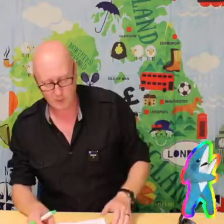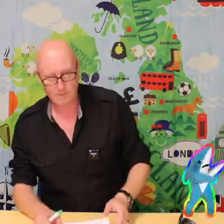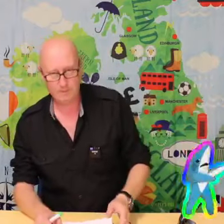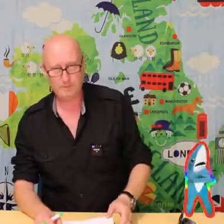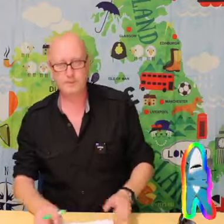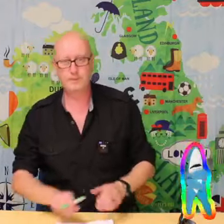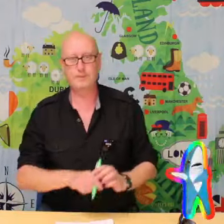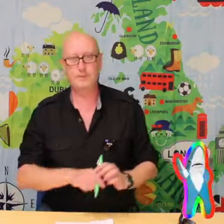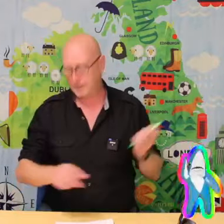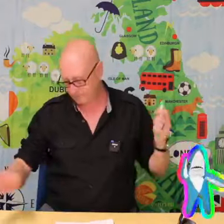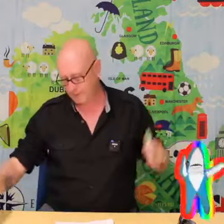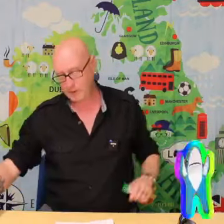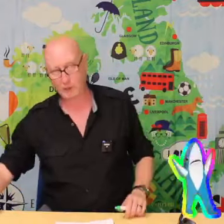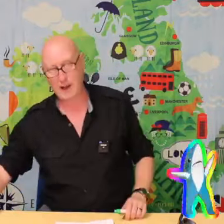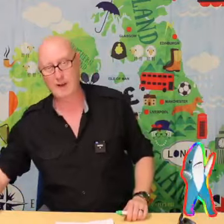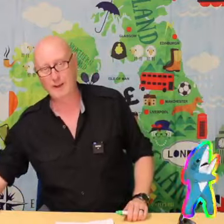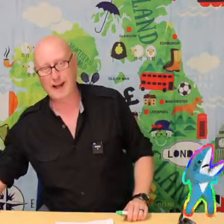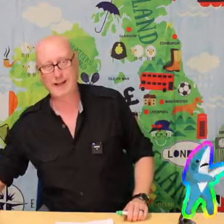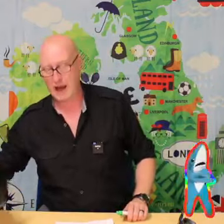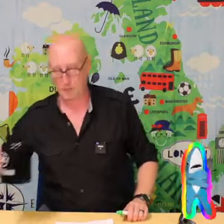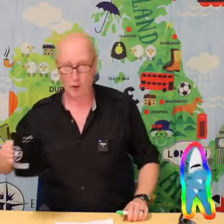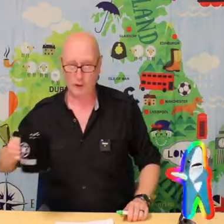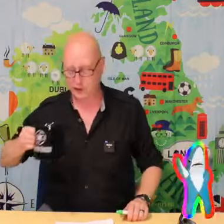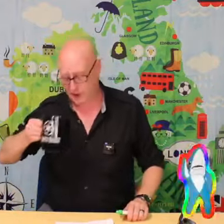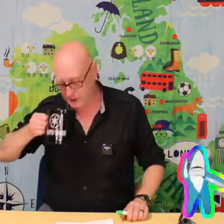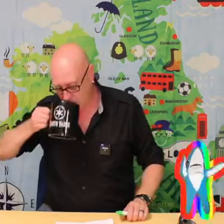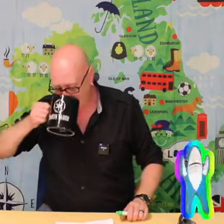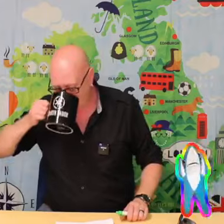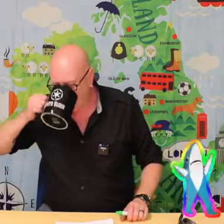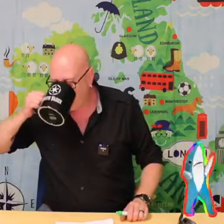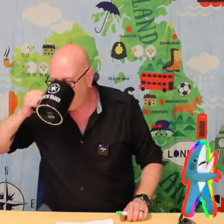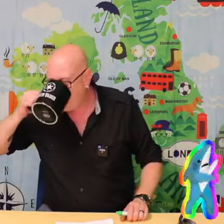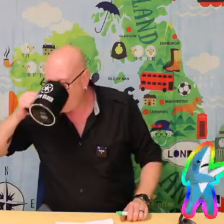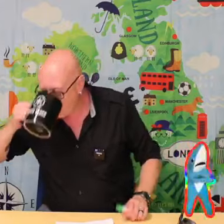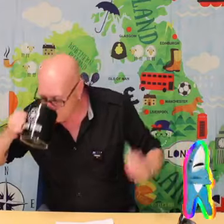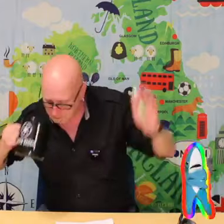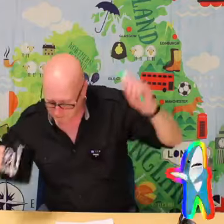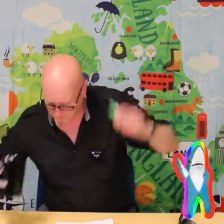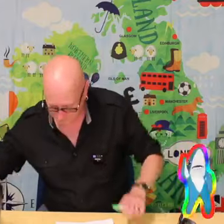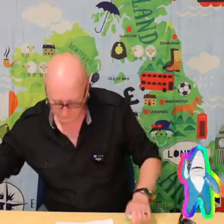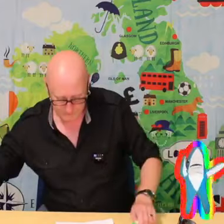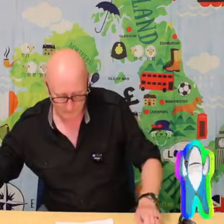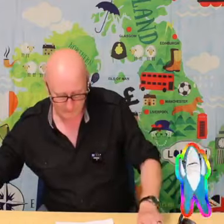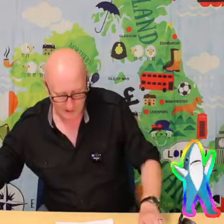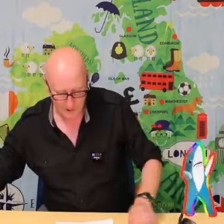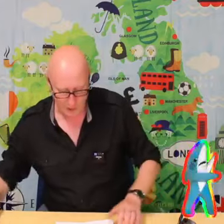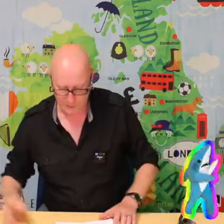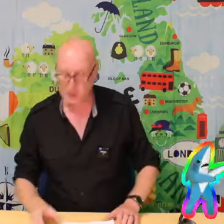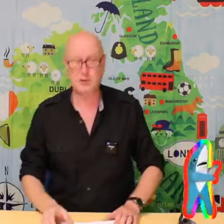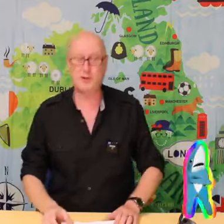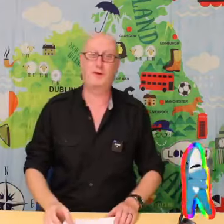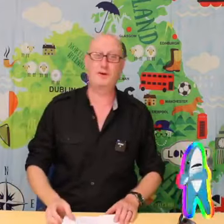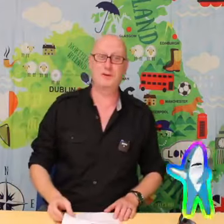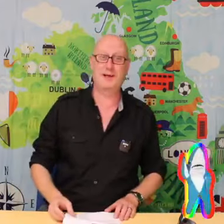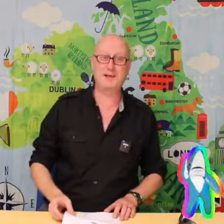member of staff, or and we'll get sort you right out. Sheets. We will. Hmm. So there's so much to look forward to in this life,